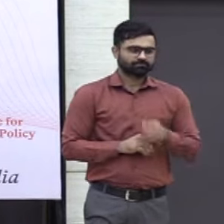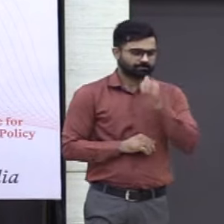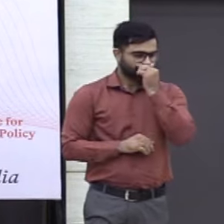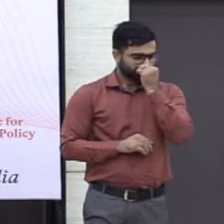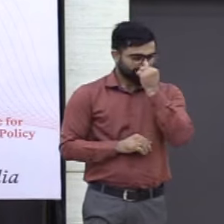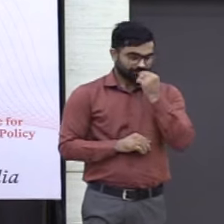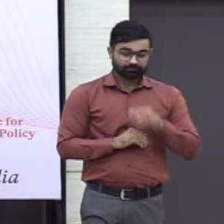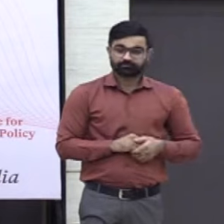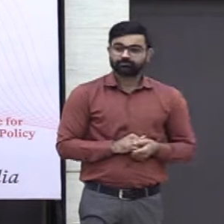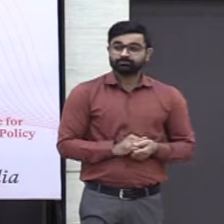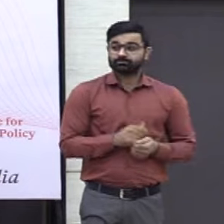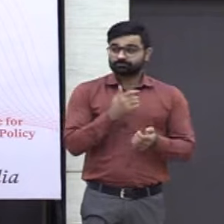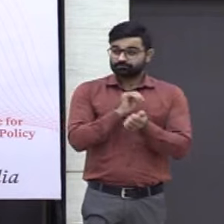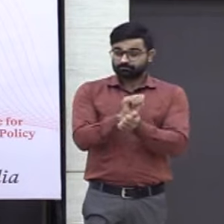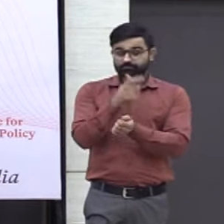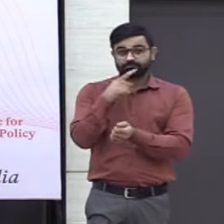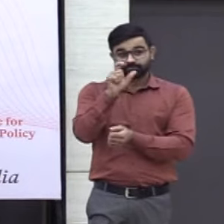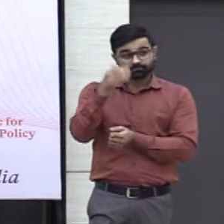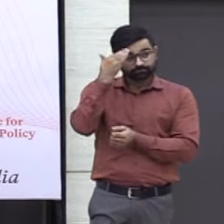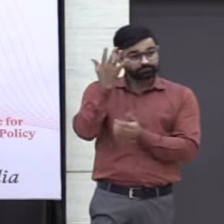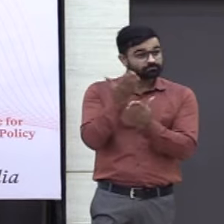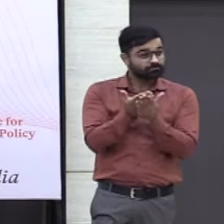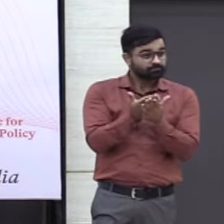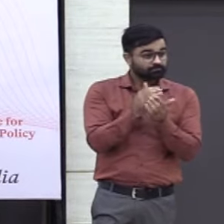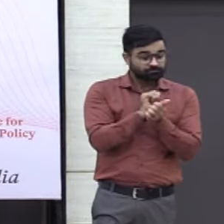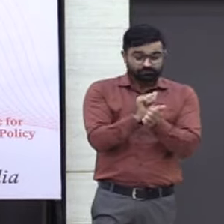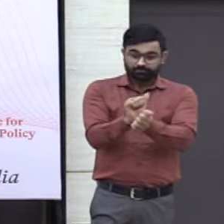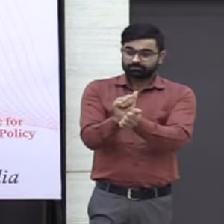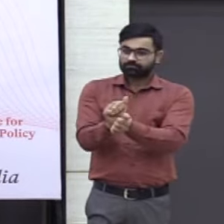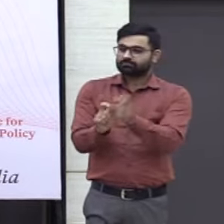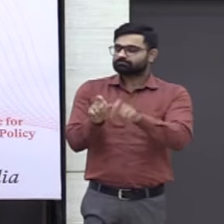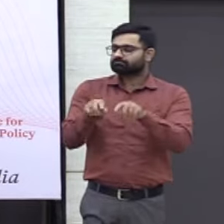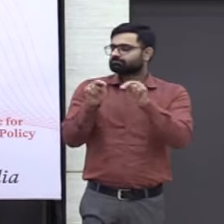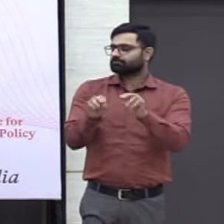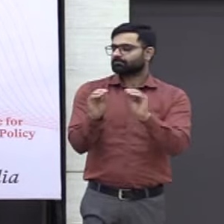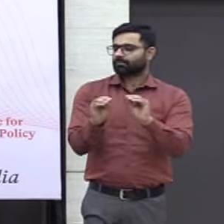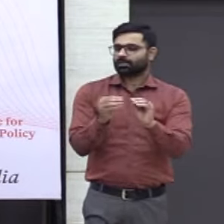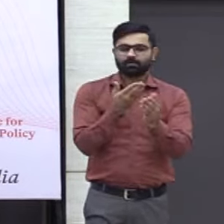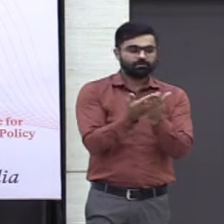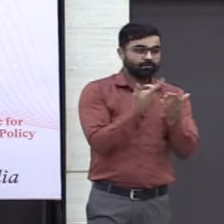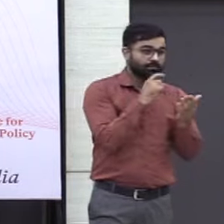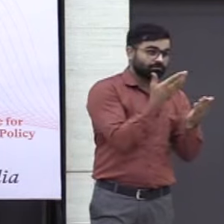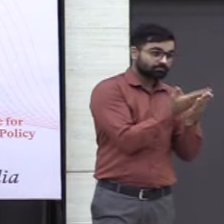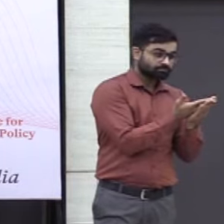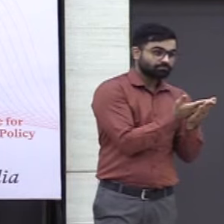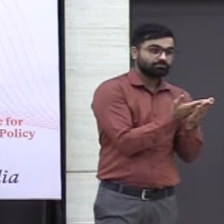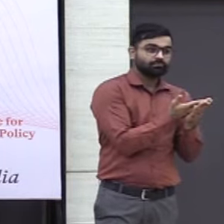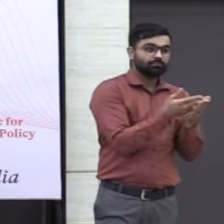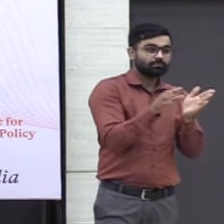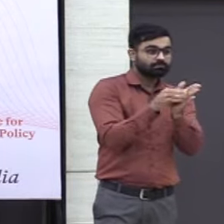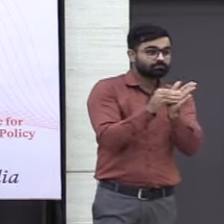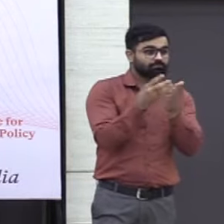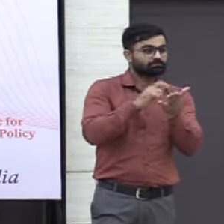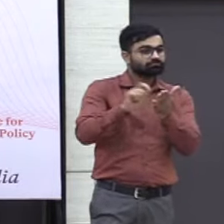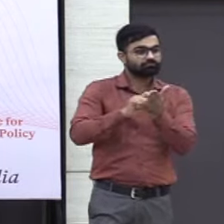Then he says, provided that a police officer shall in all cases where the arrest of a person is not required under the provisions of this subsection, record the reasons